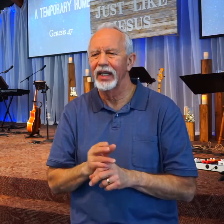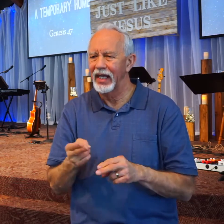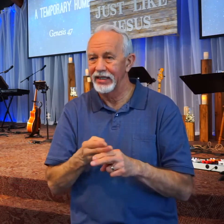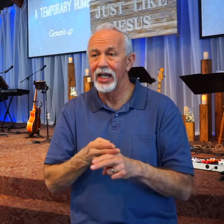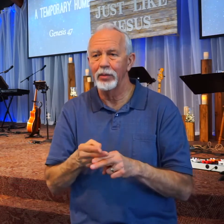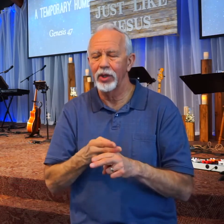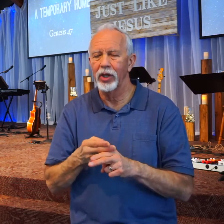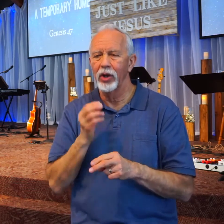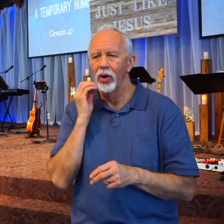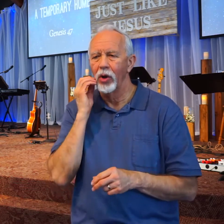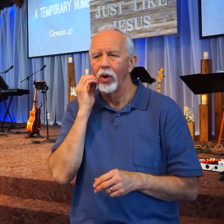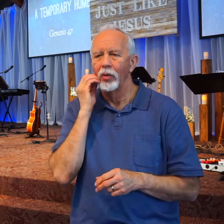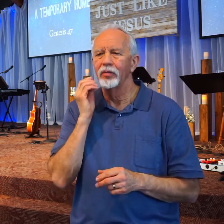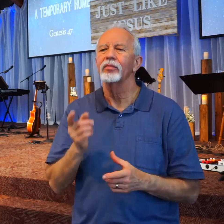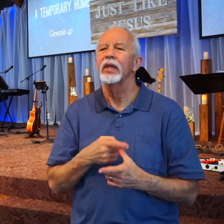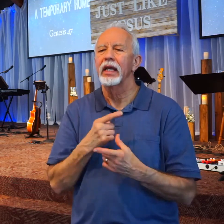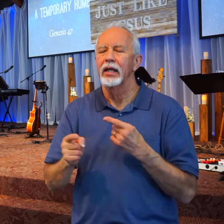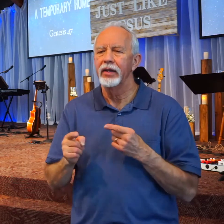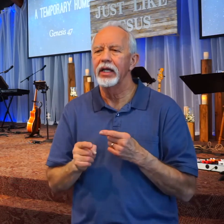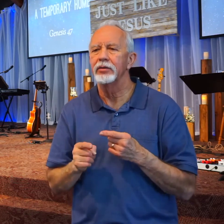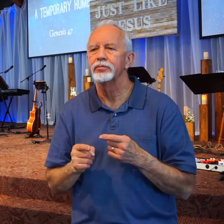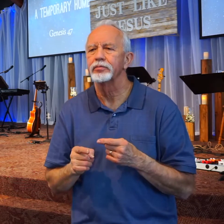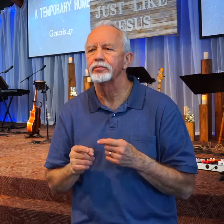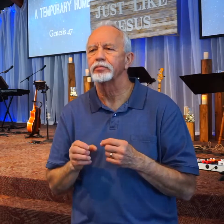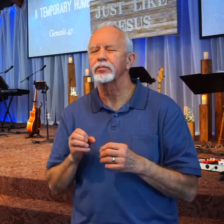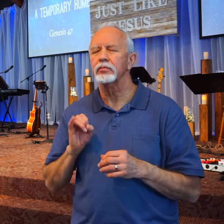as death neared Joseph,